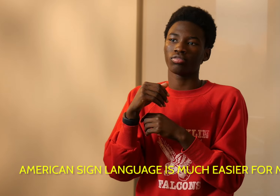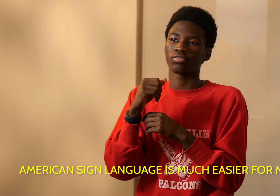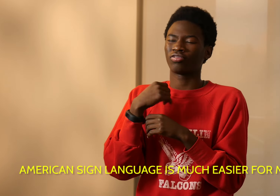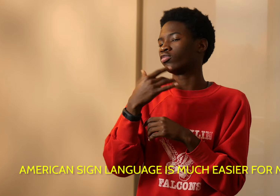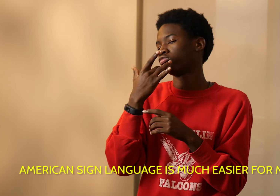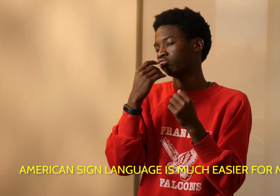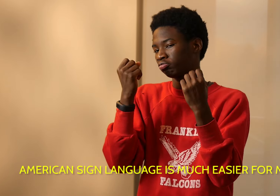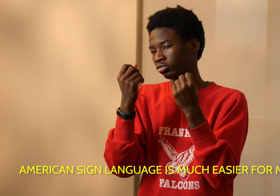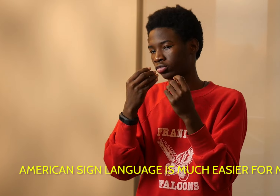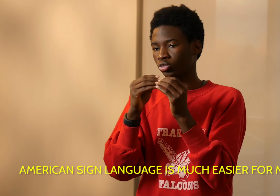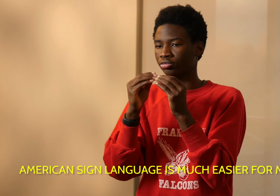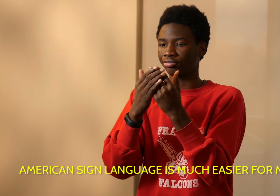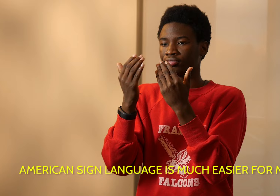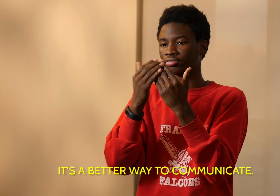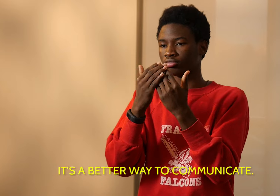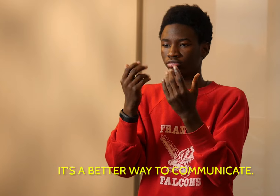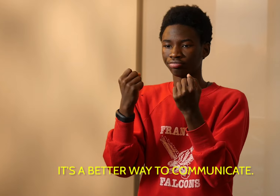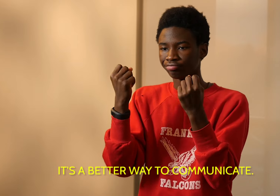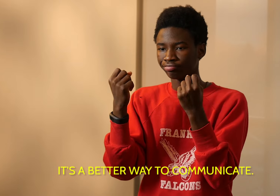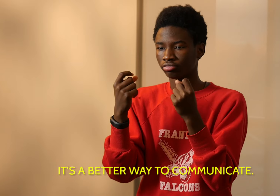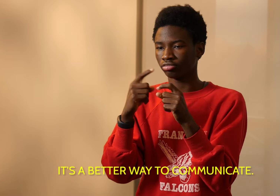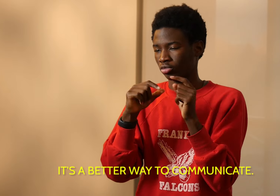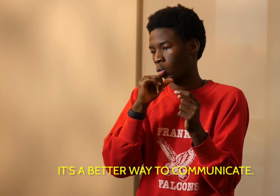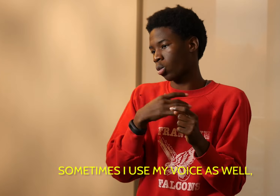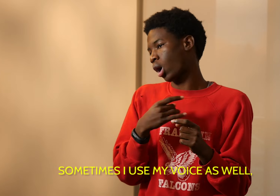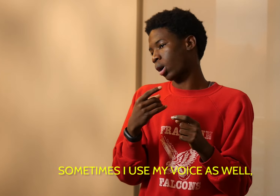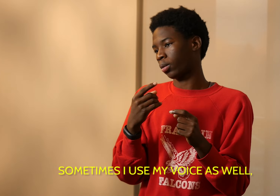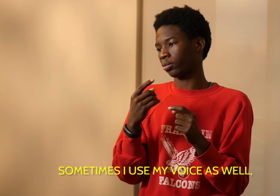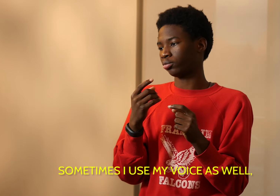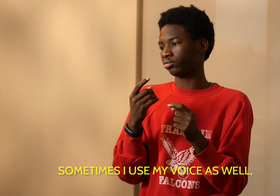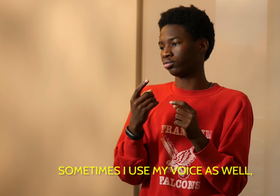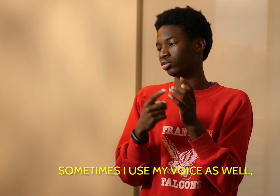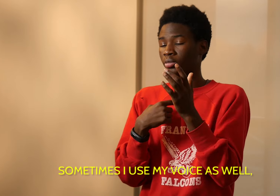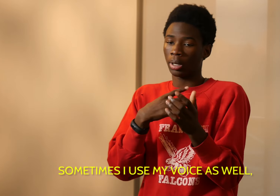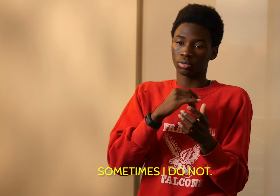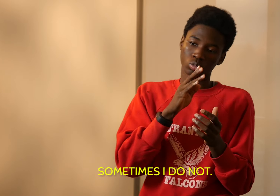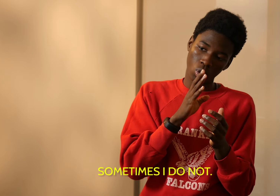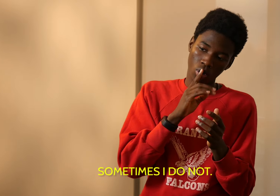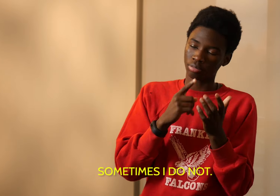American Sign Language is much easier for me. It's a better way to communicate. Sometimes I use my voice as well, sometimes I do not.